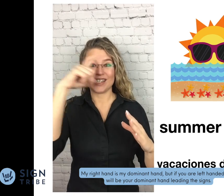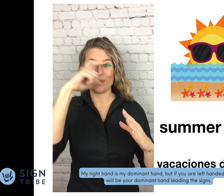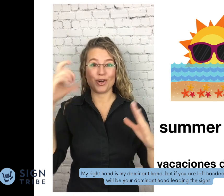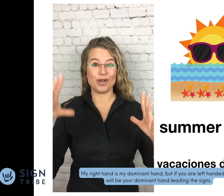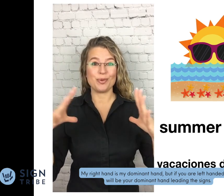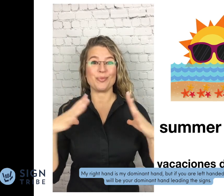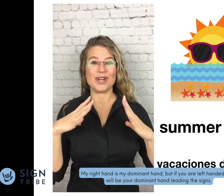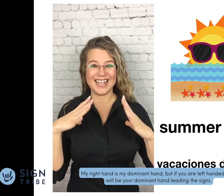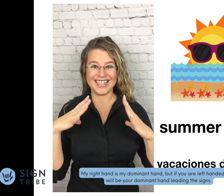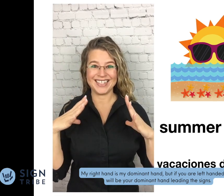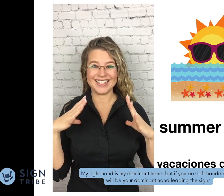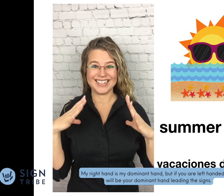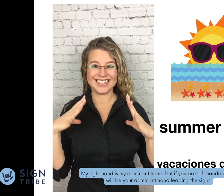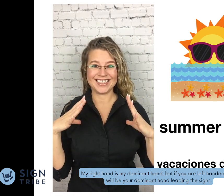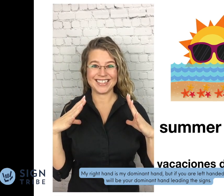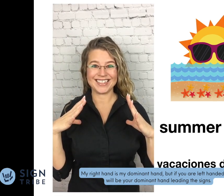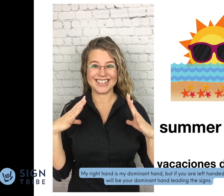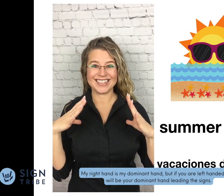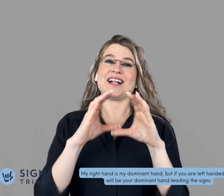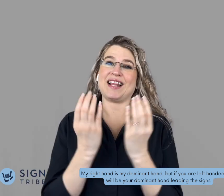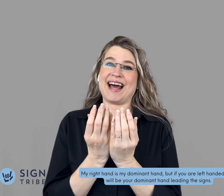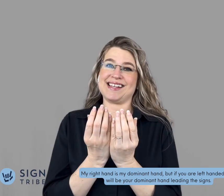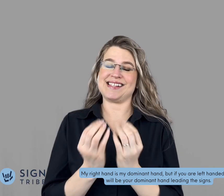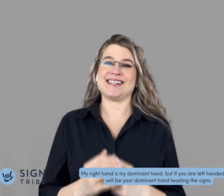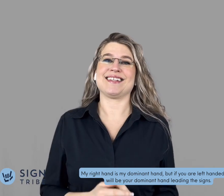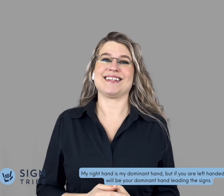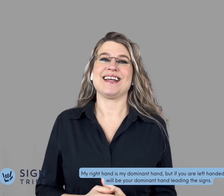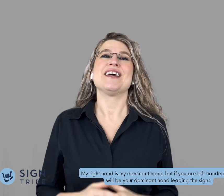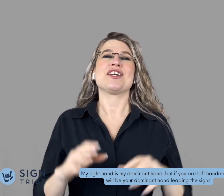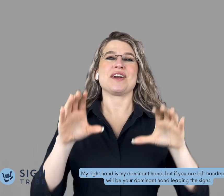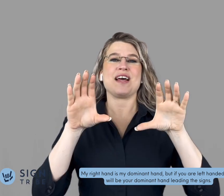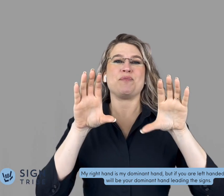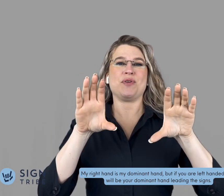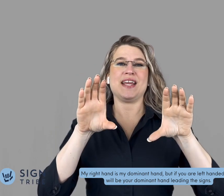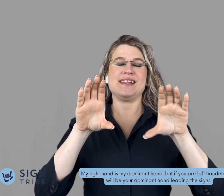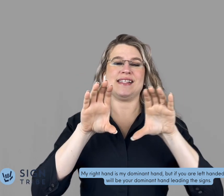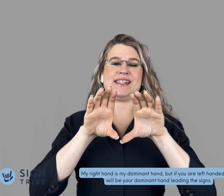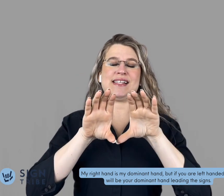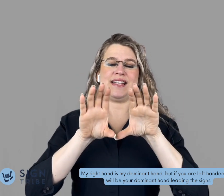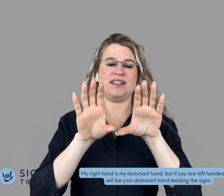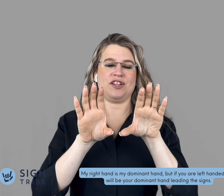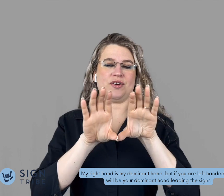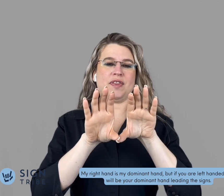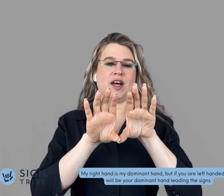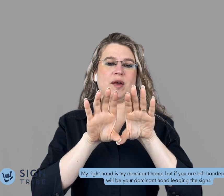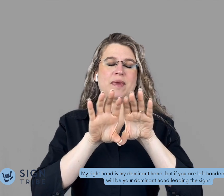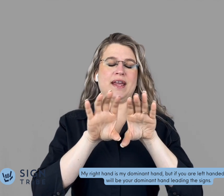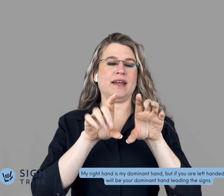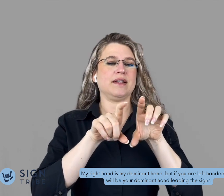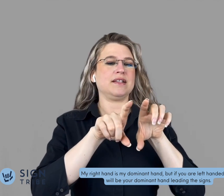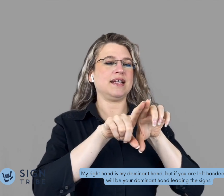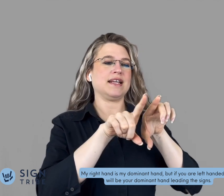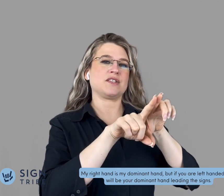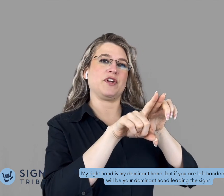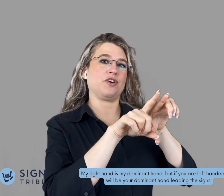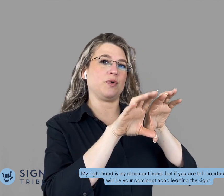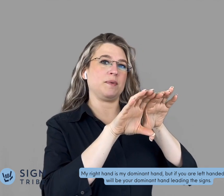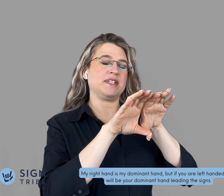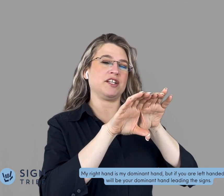Summer break. Class. You're going to have both hands in C's, and your thumb and index finger are going to be touching each